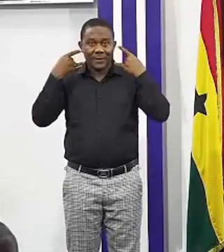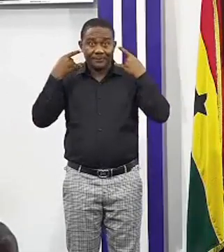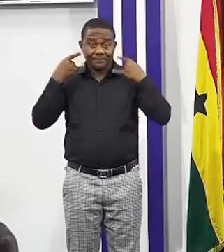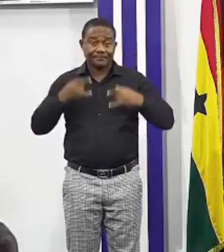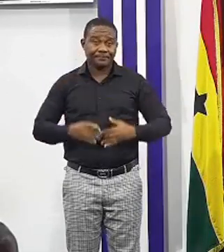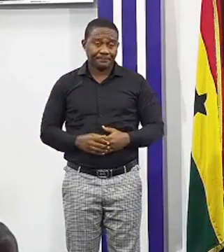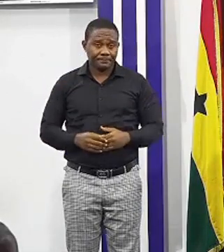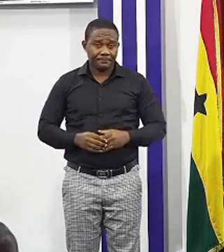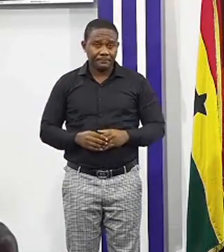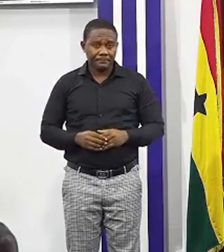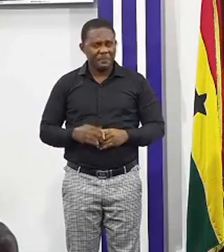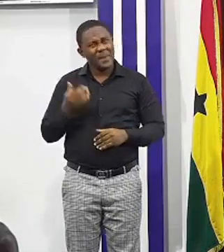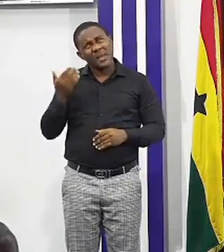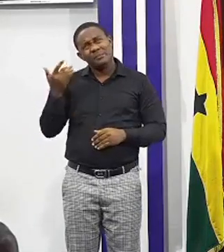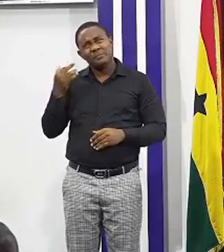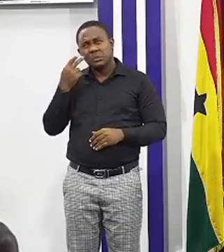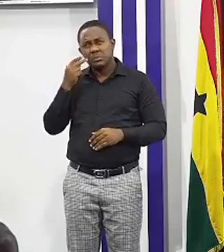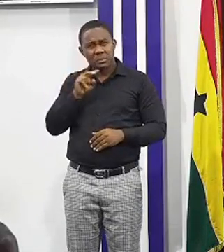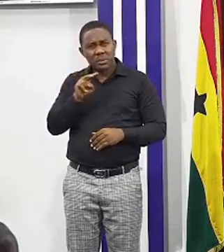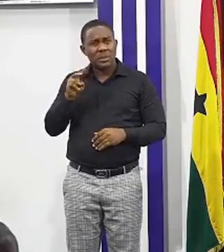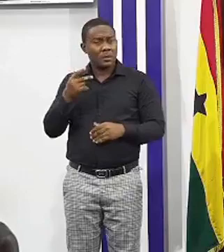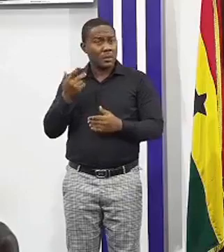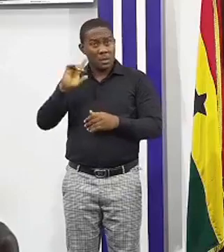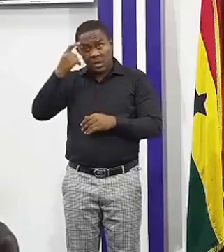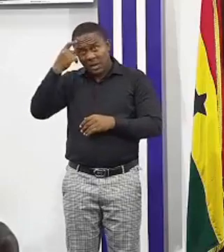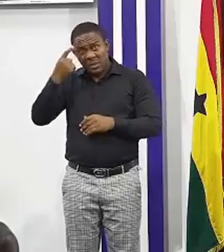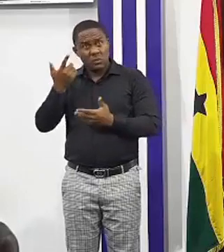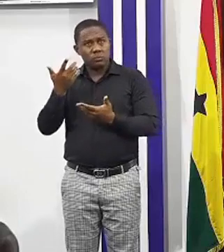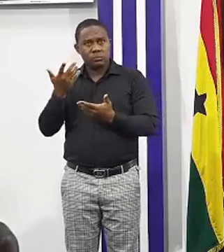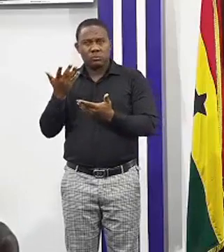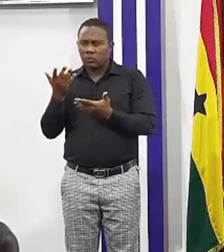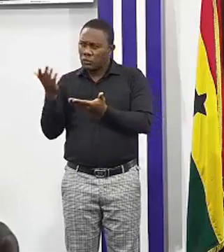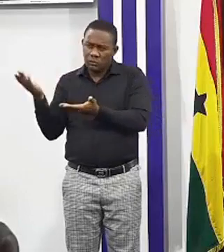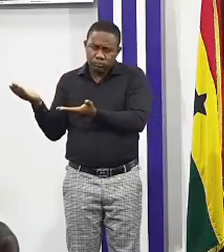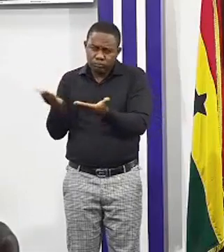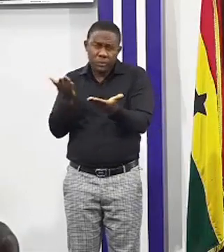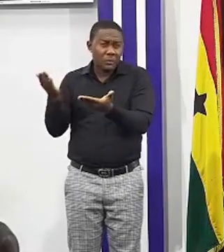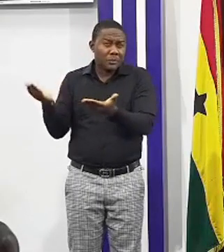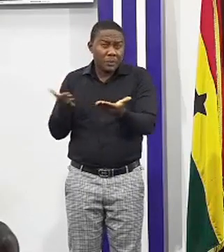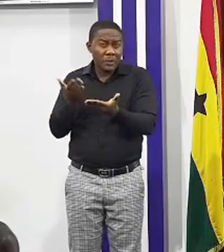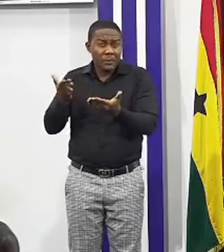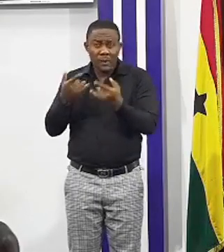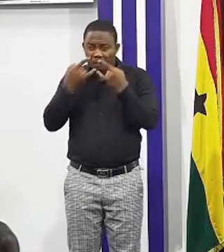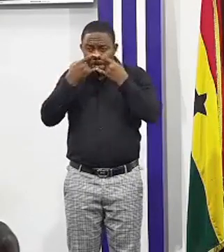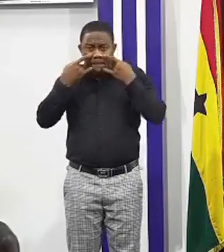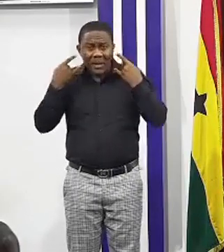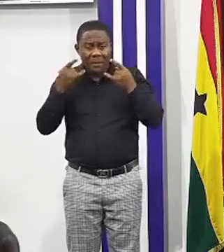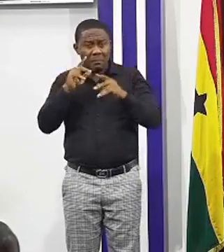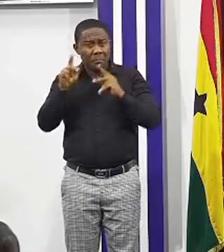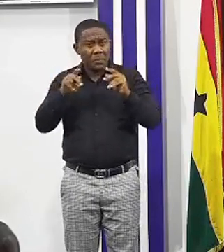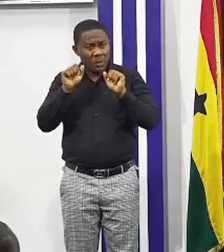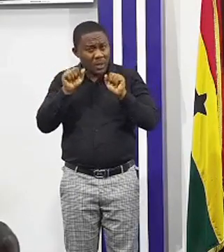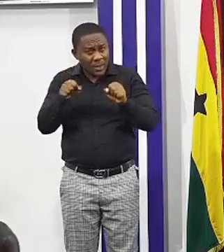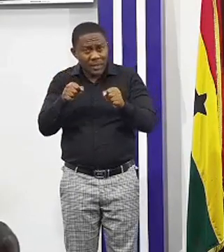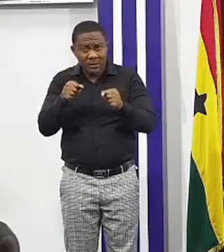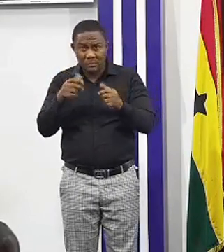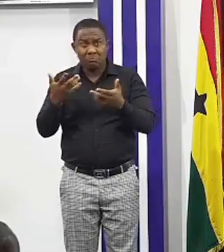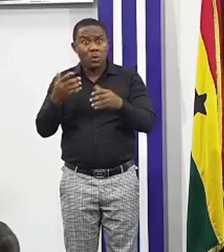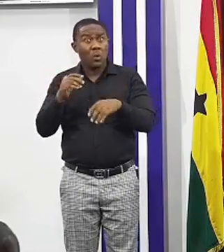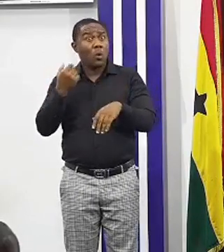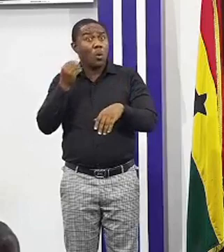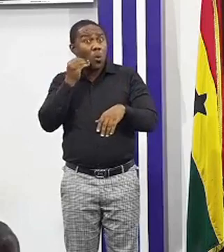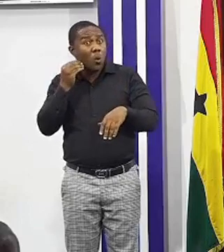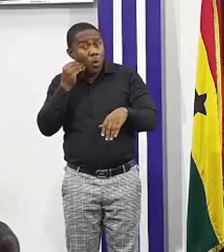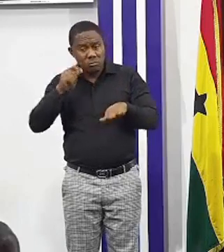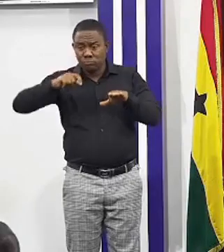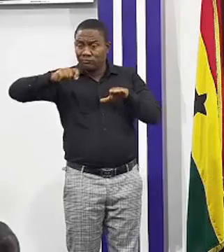masks. In the past few days, government is working on how to ensure that as much of those are made available and people can also make their own, and we